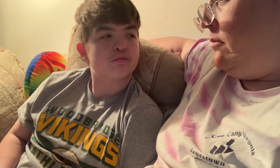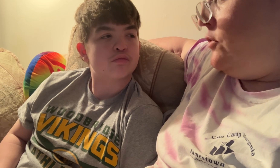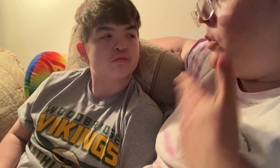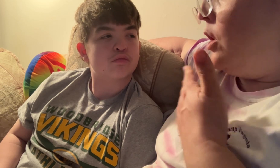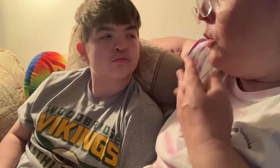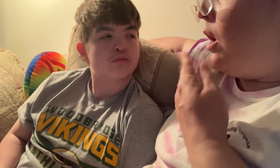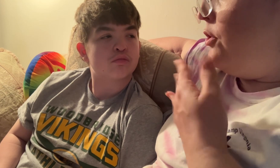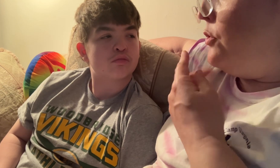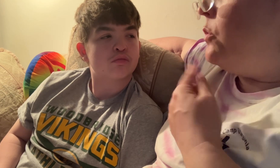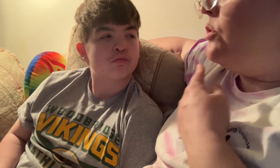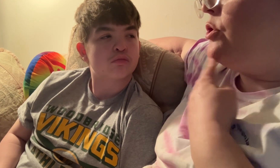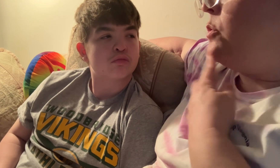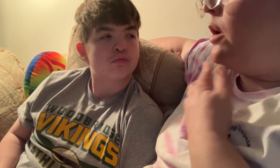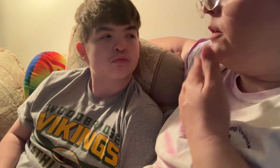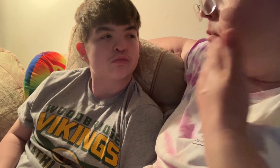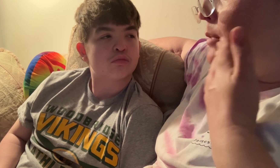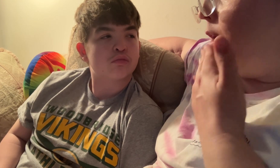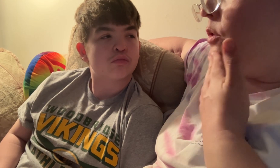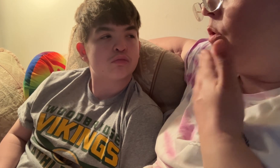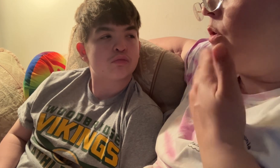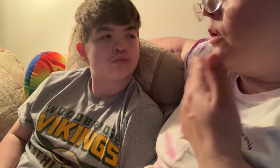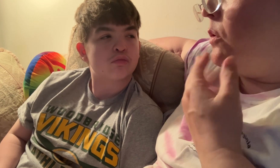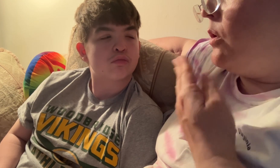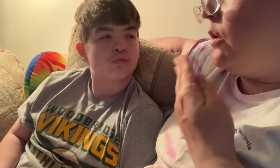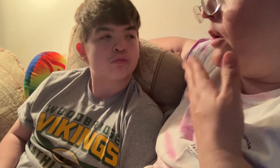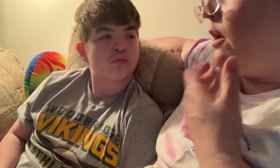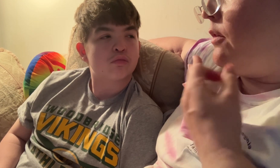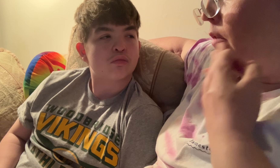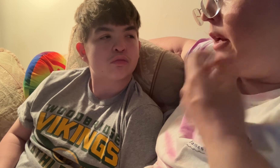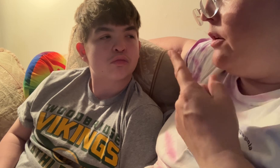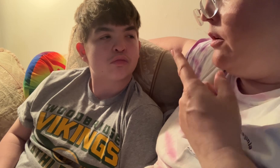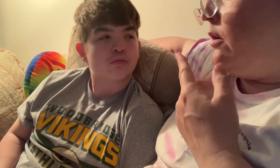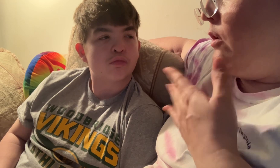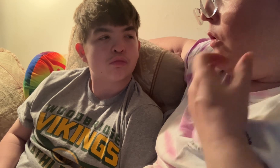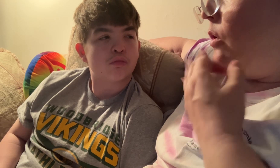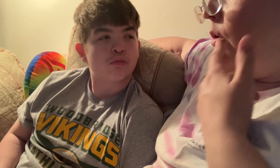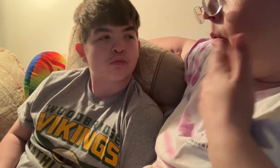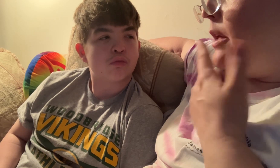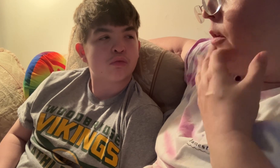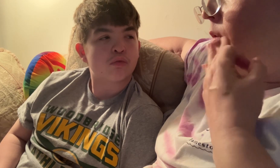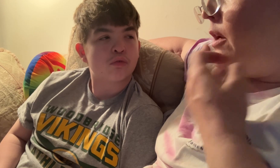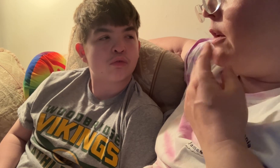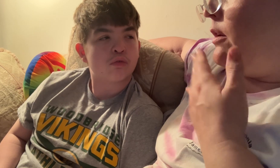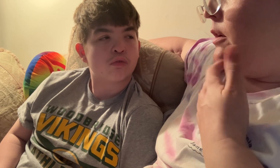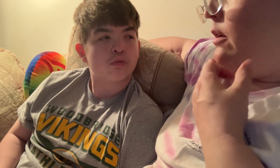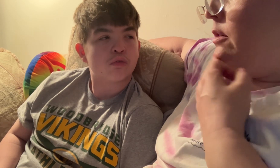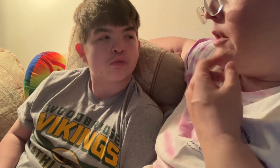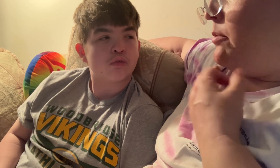You want to go on, or do you want me to go on and read? Or we read